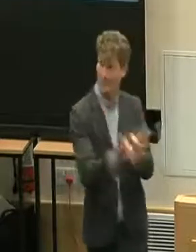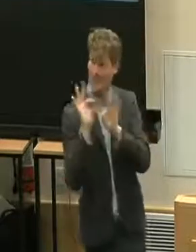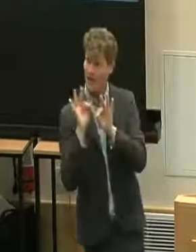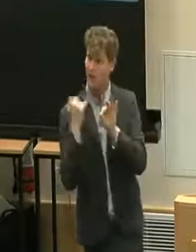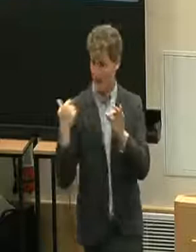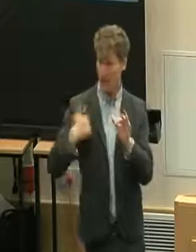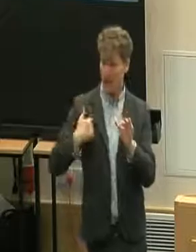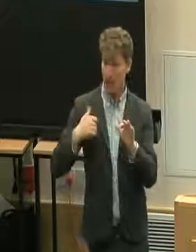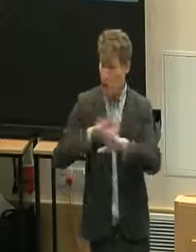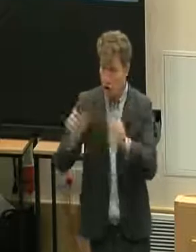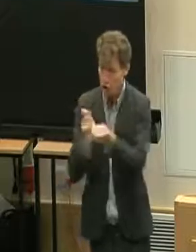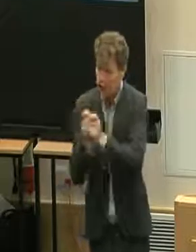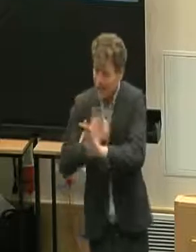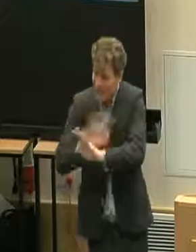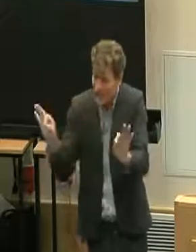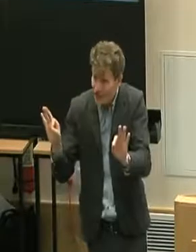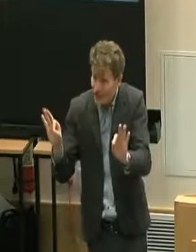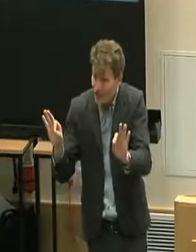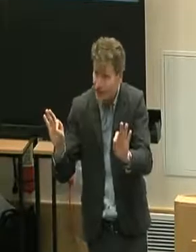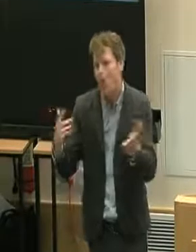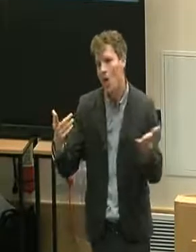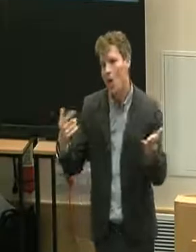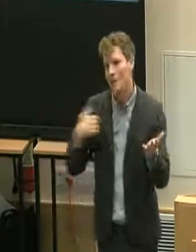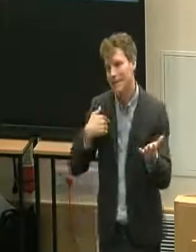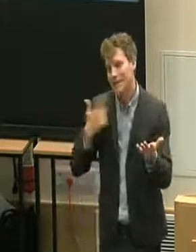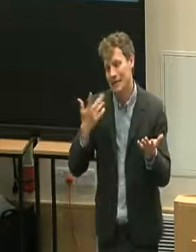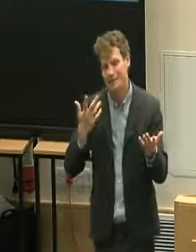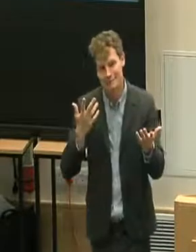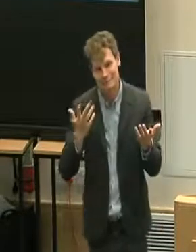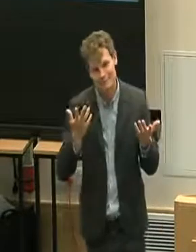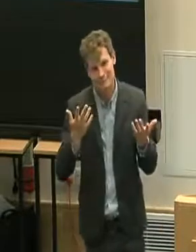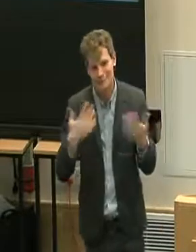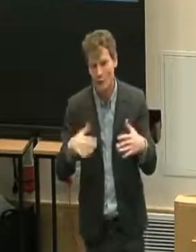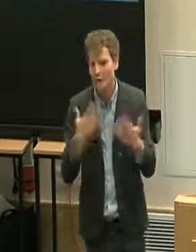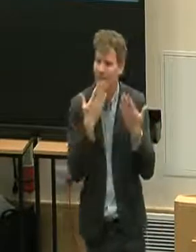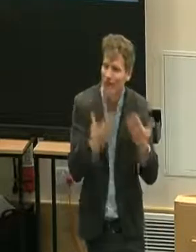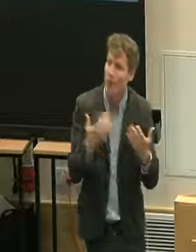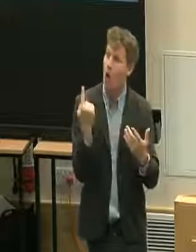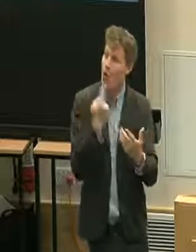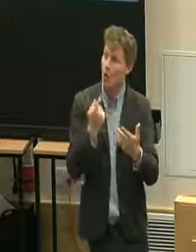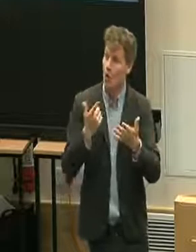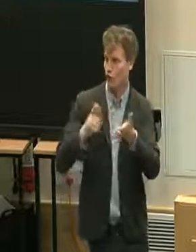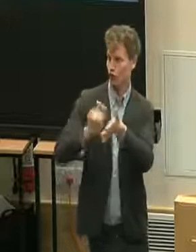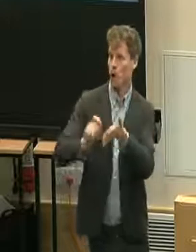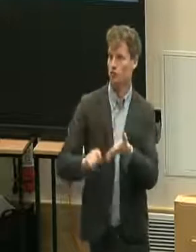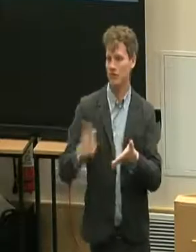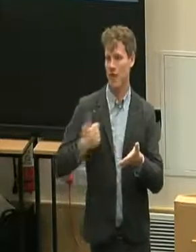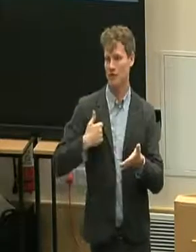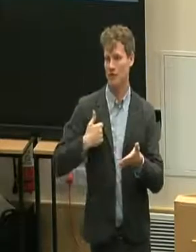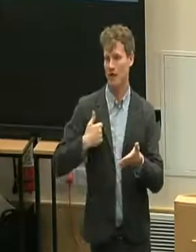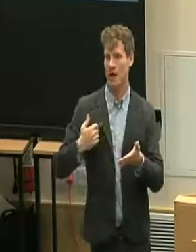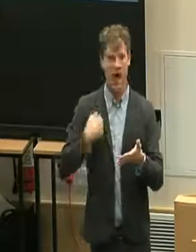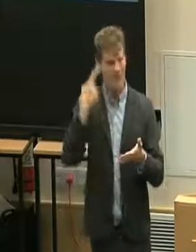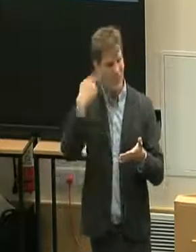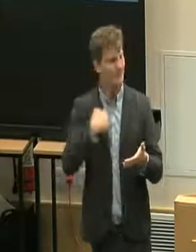without changing it at all, which gives credit to the Canadian drafters, of which Michael and I know some,